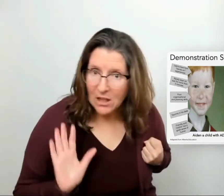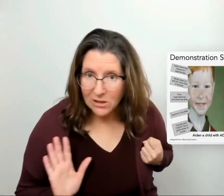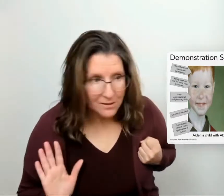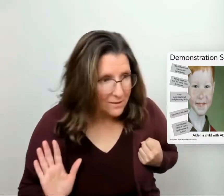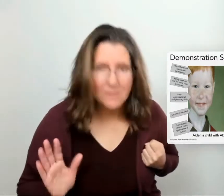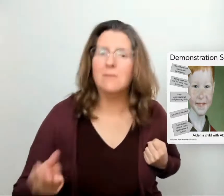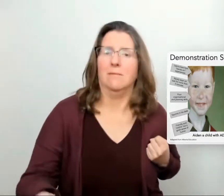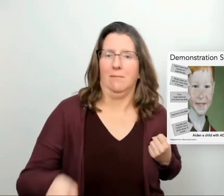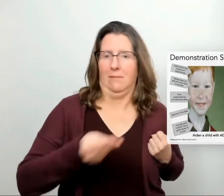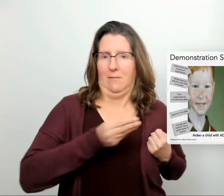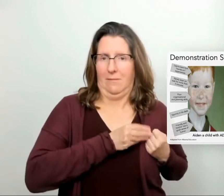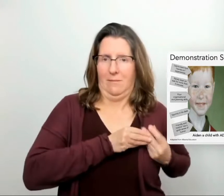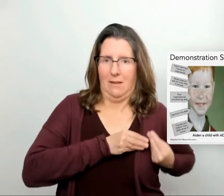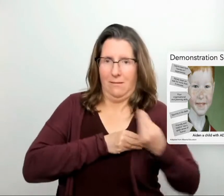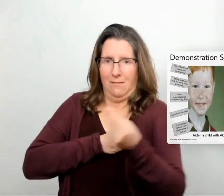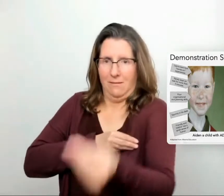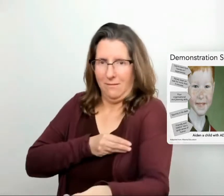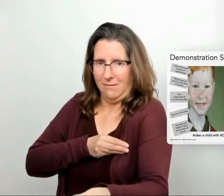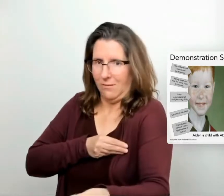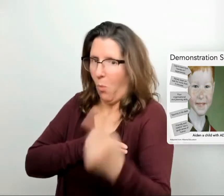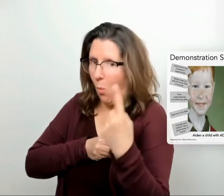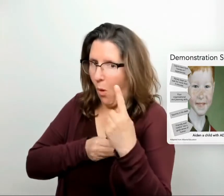was done with the work, then he would give it back to me and I